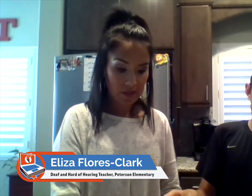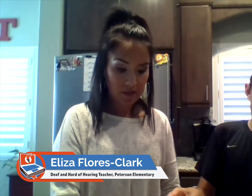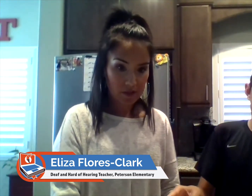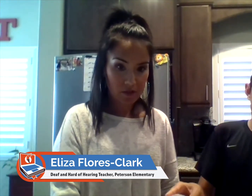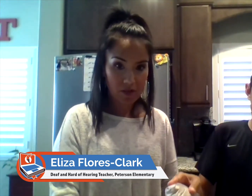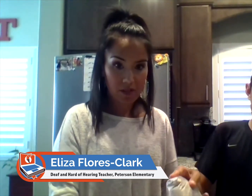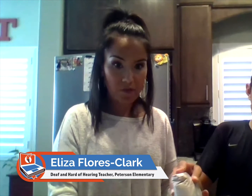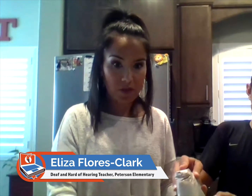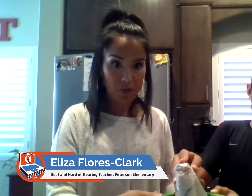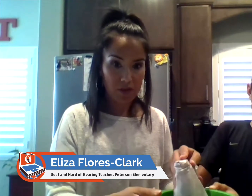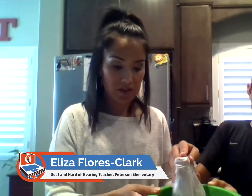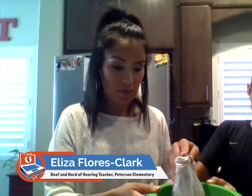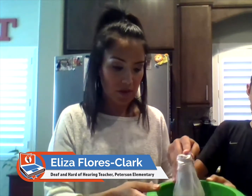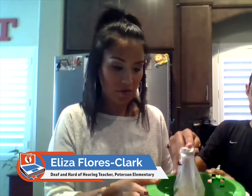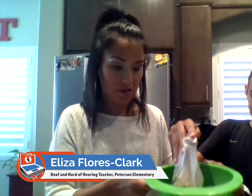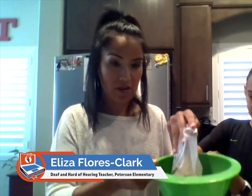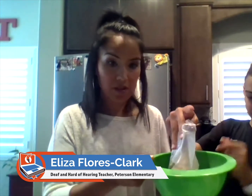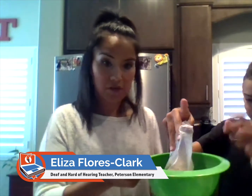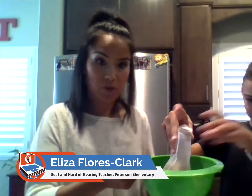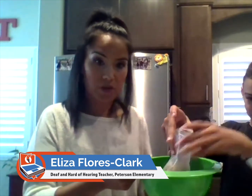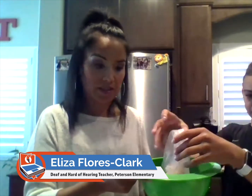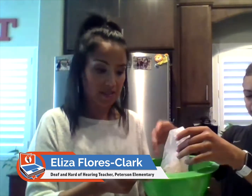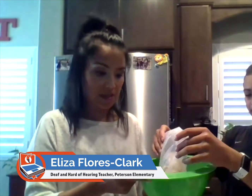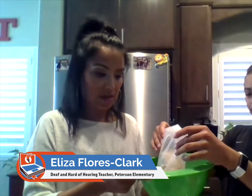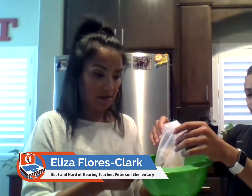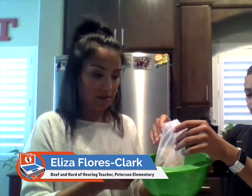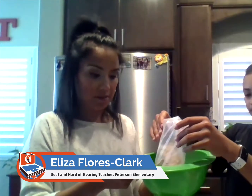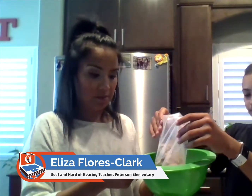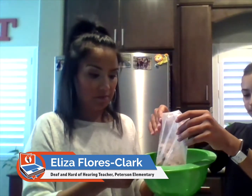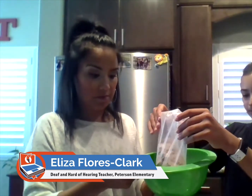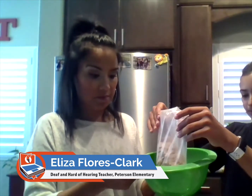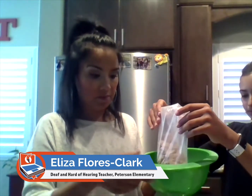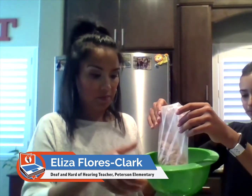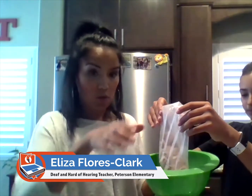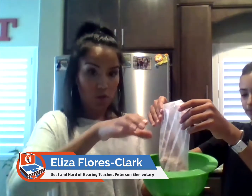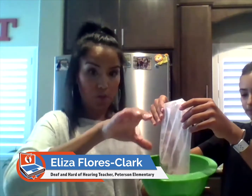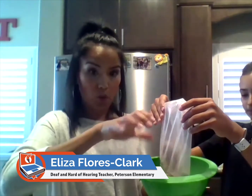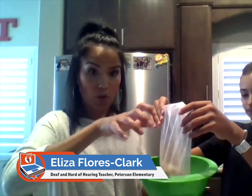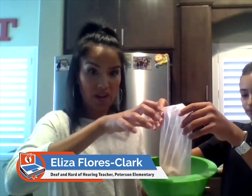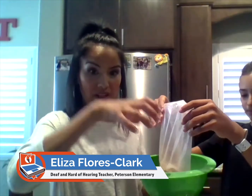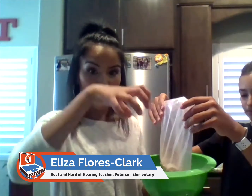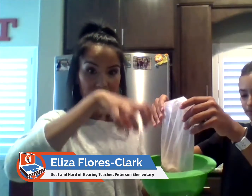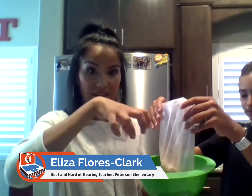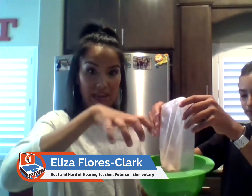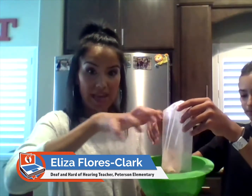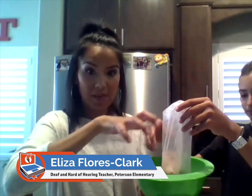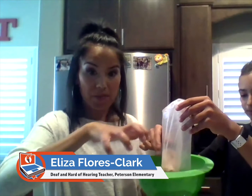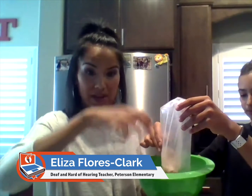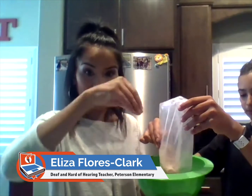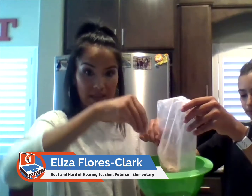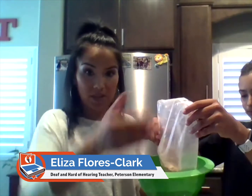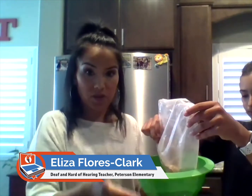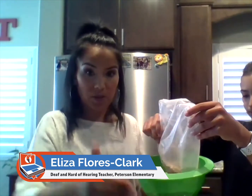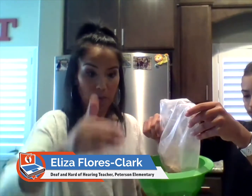So let's see if we can put this up here so everybody can see. We're pouring the cake mix into the